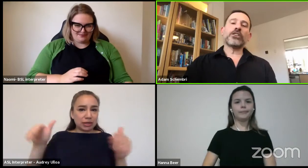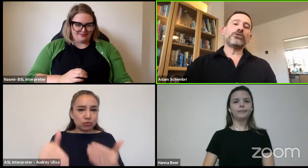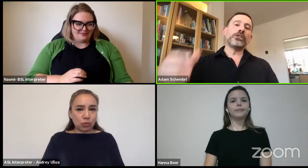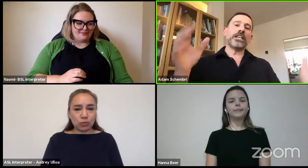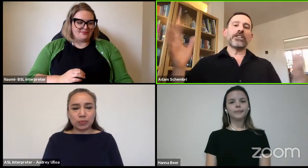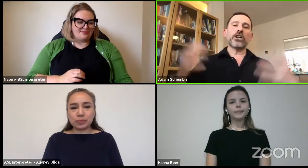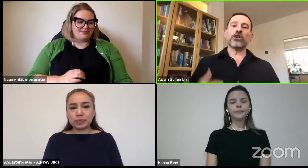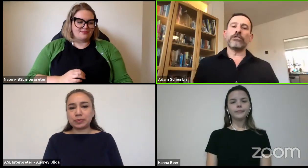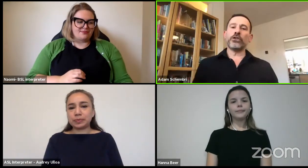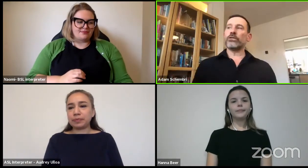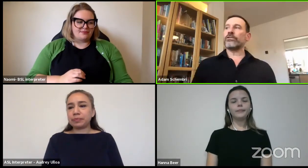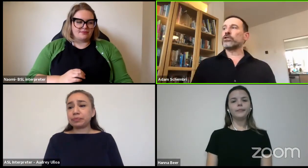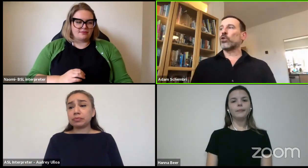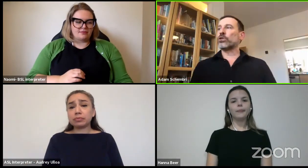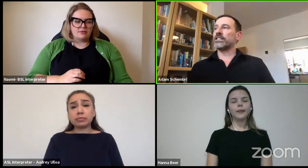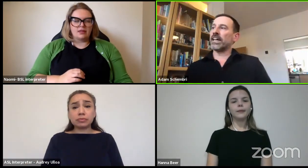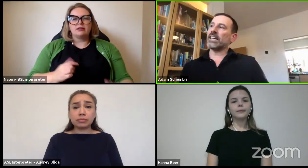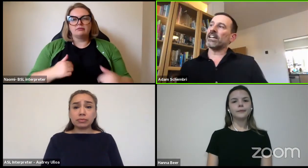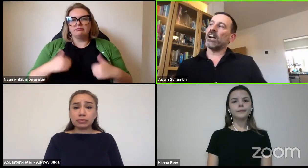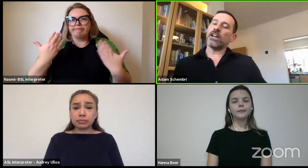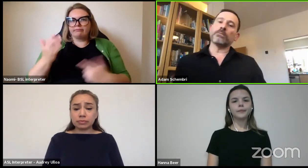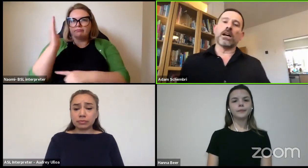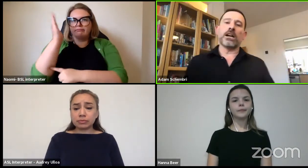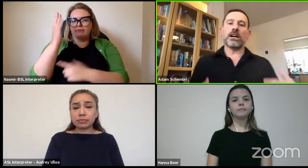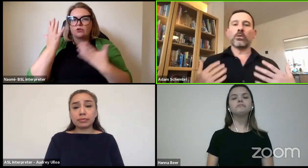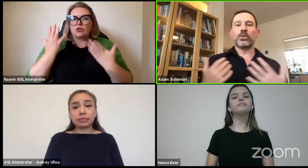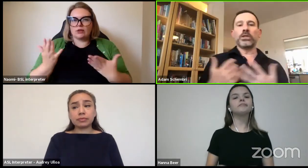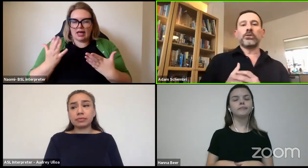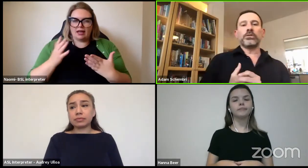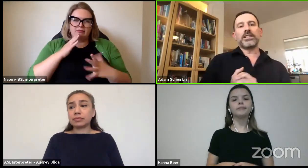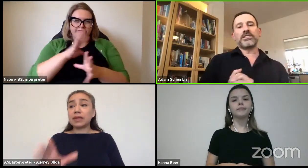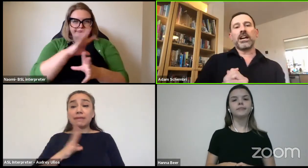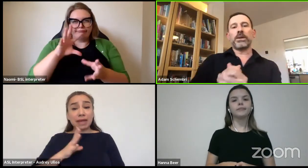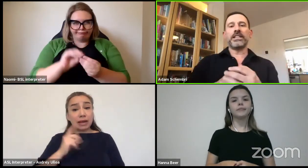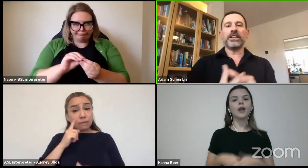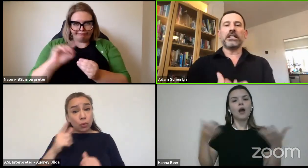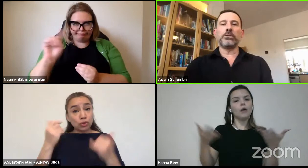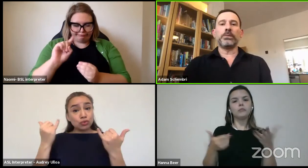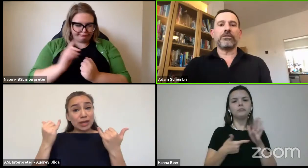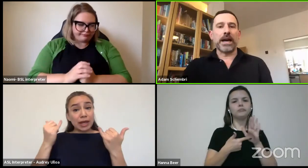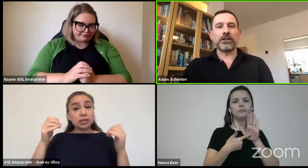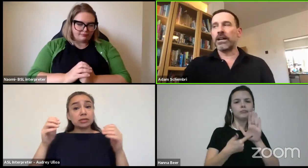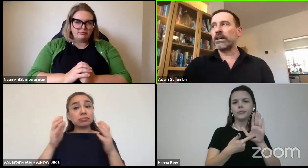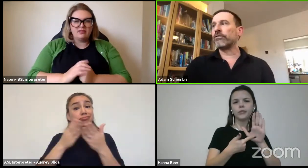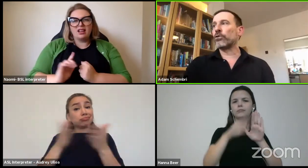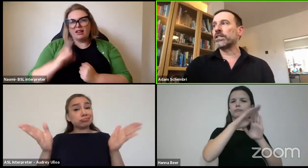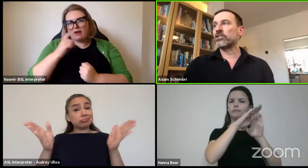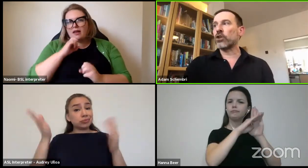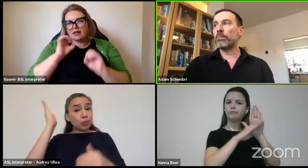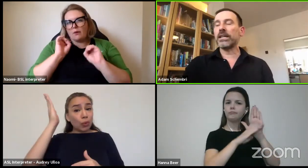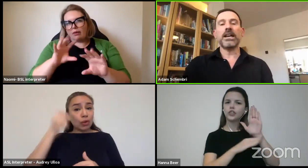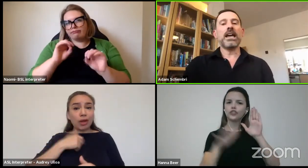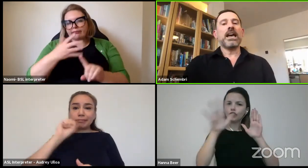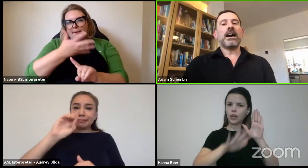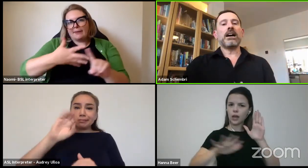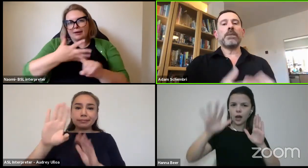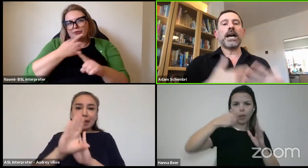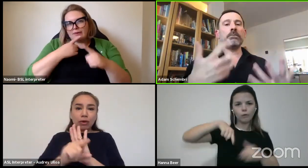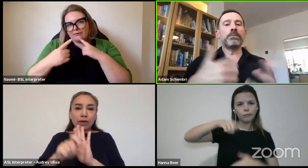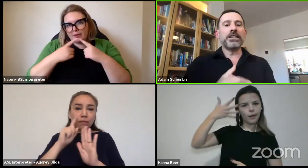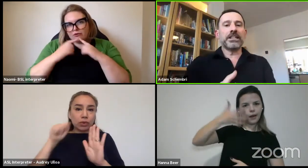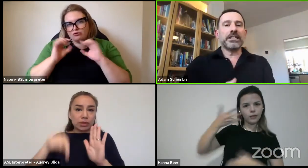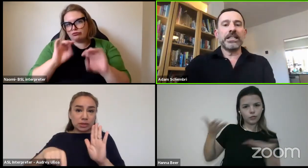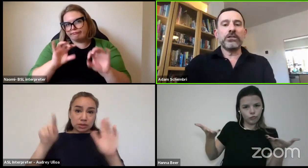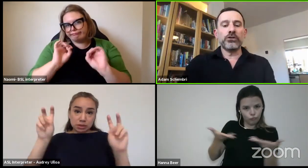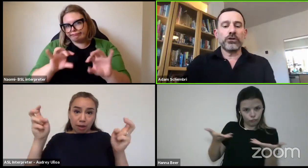Okay, so to give an overview of the talk today, I will start by giving a little bit of background for this topic, and